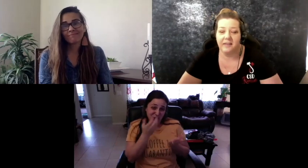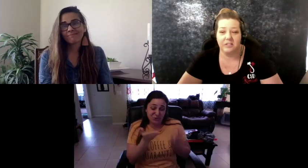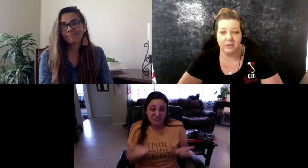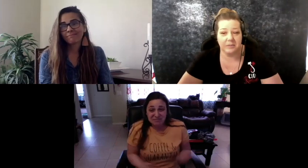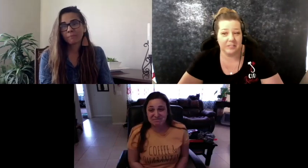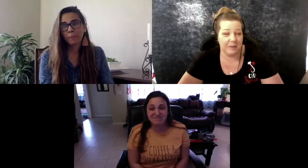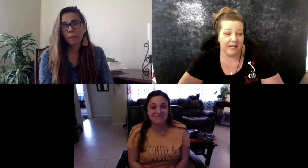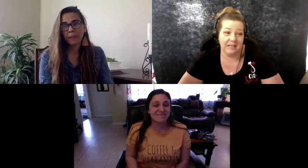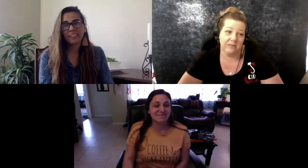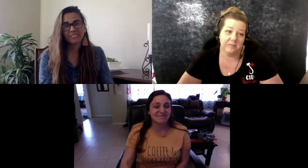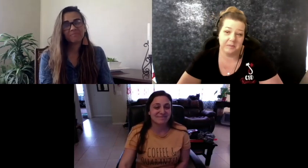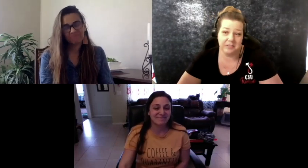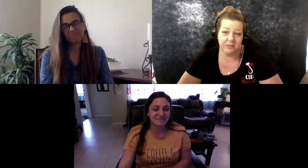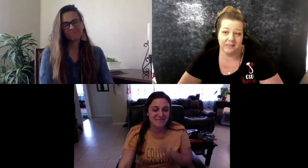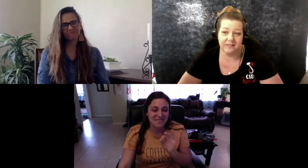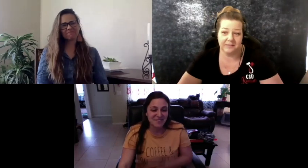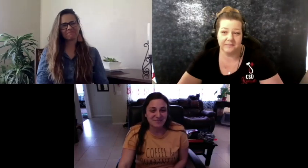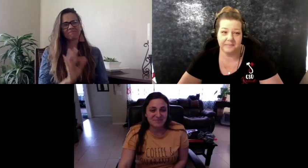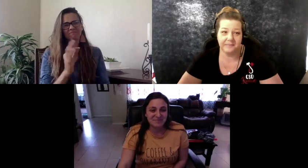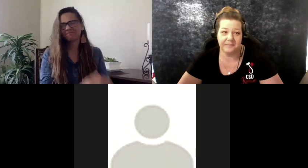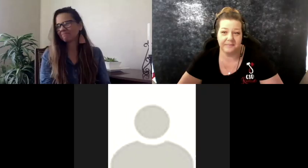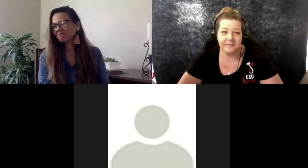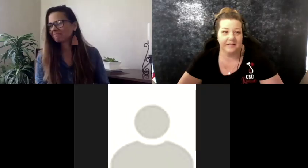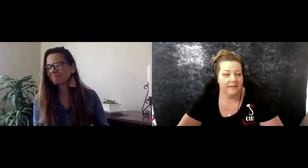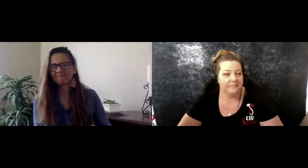and they enjoy participating in those speech services.